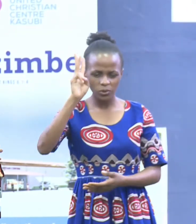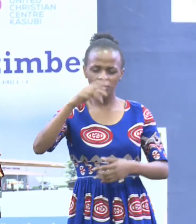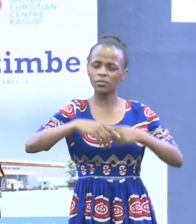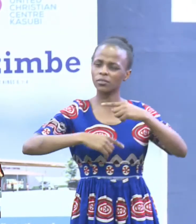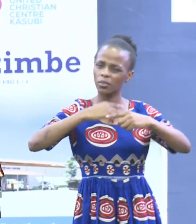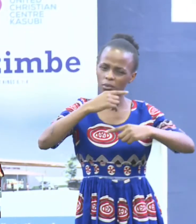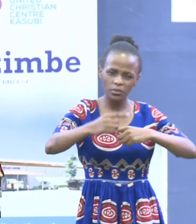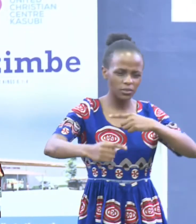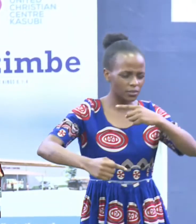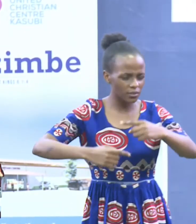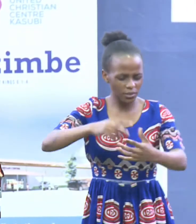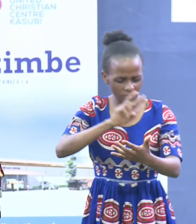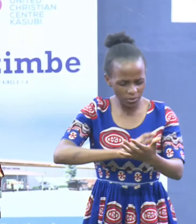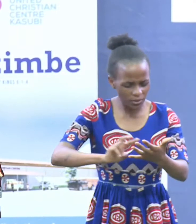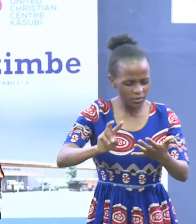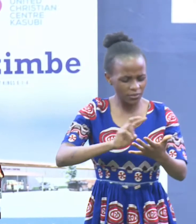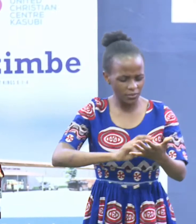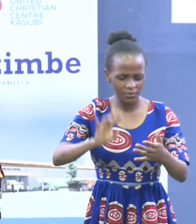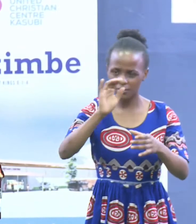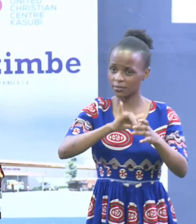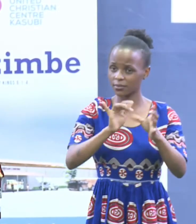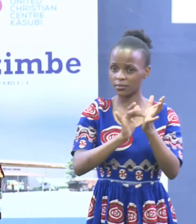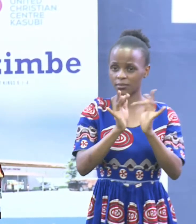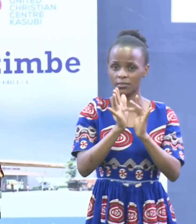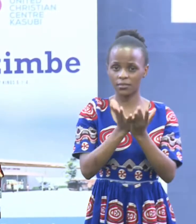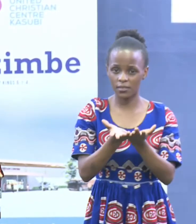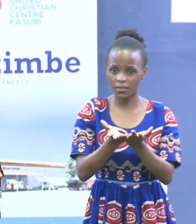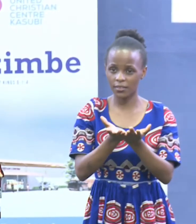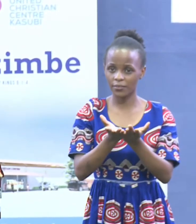And if you continue reading the scriptures,